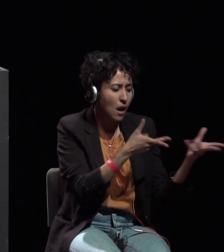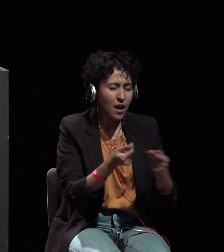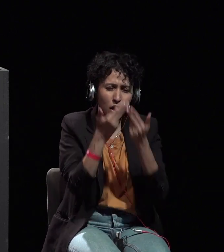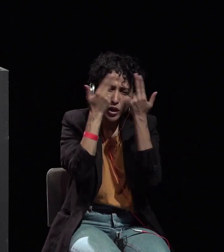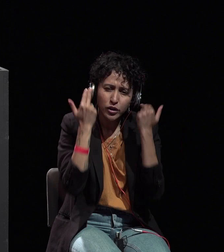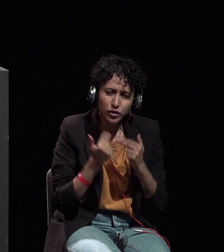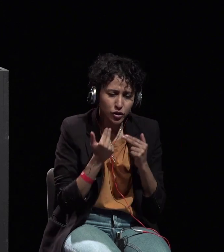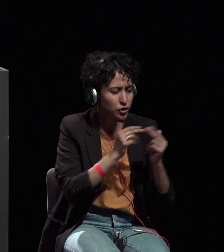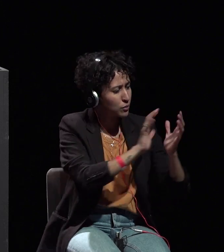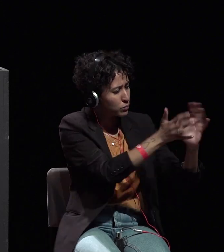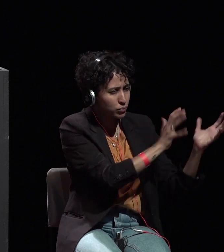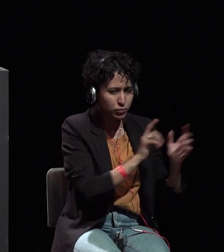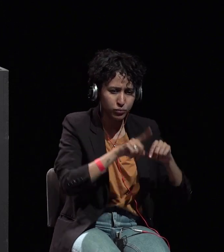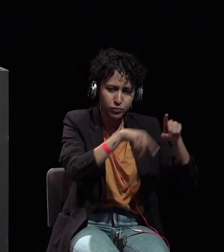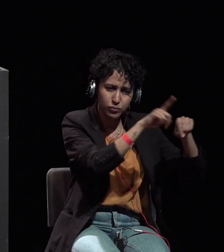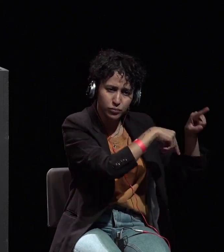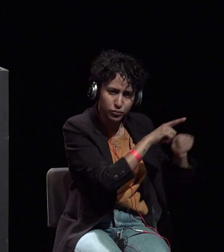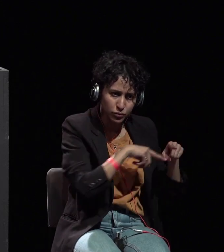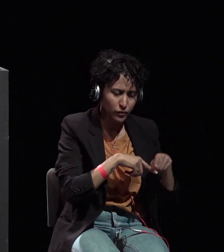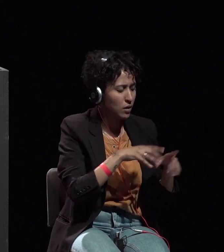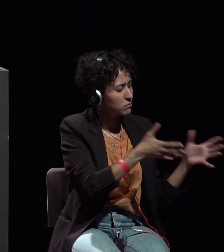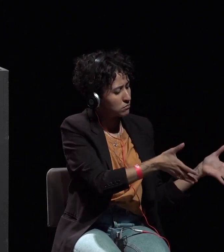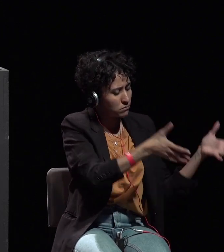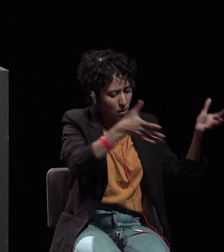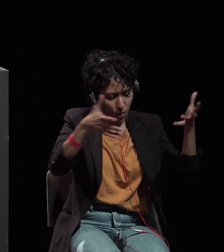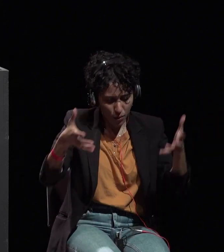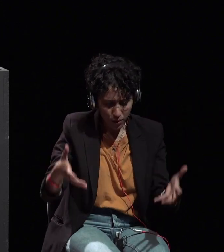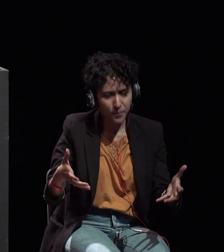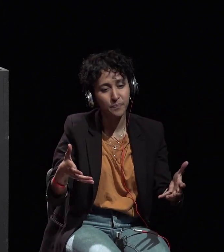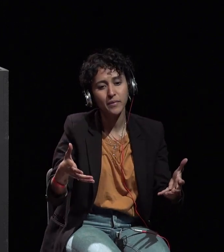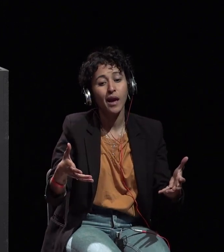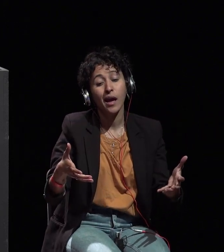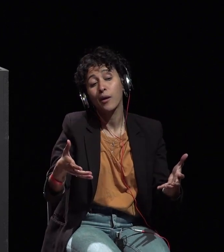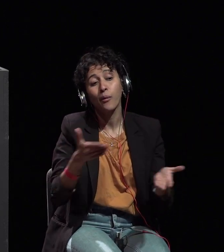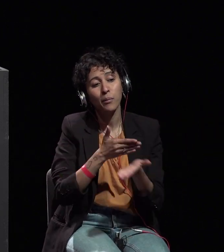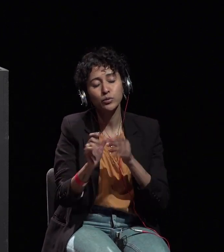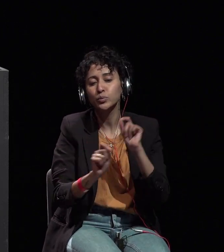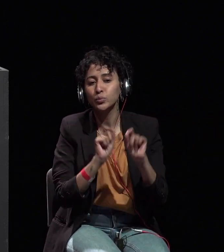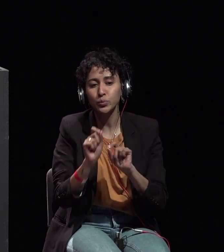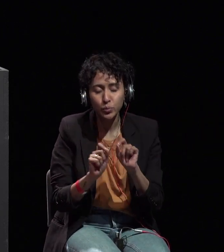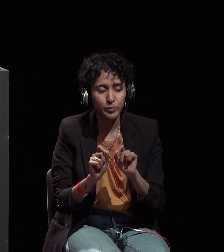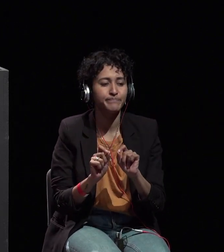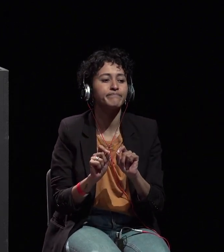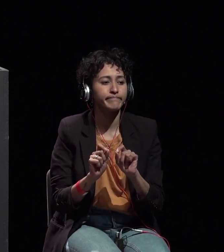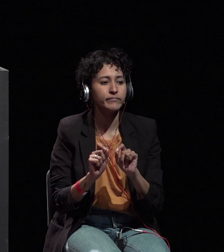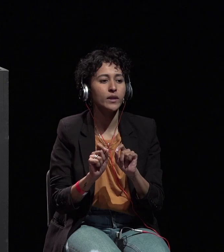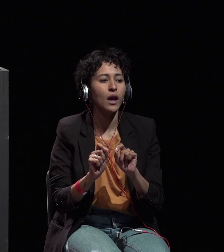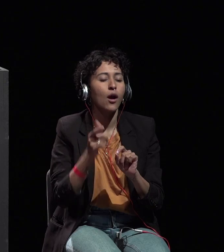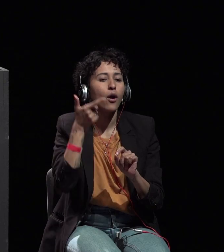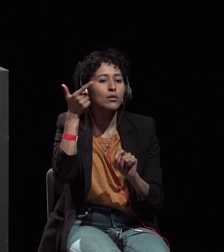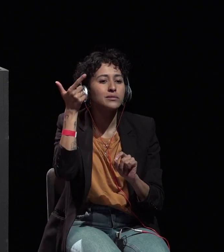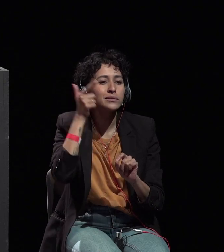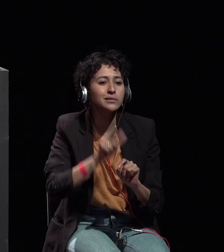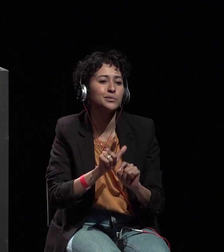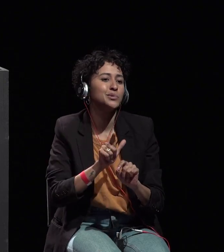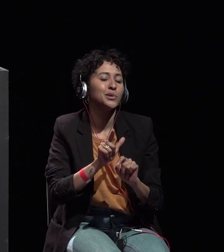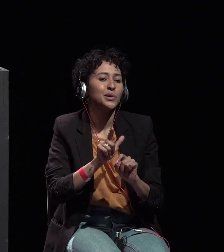indigenous custody before proceeding to detribalization, where belongings are interpreted as relics of dead or dying